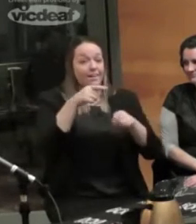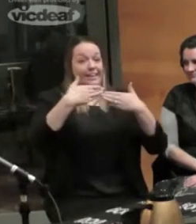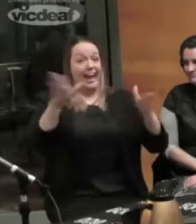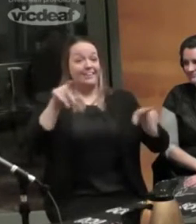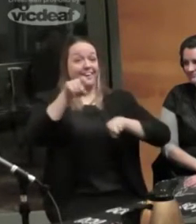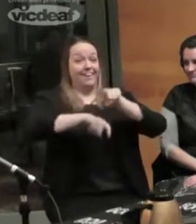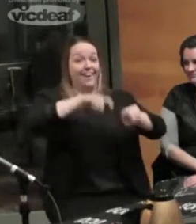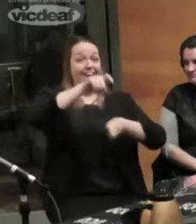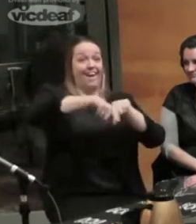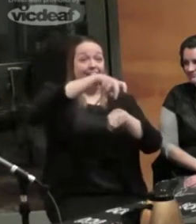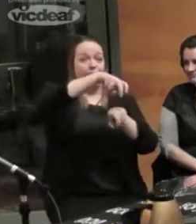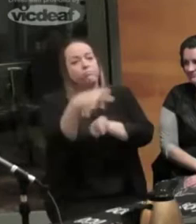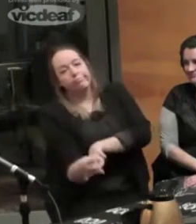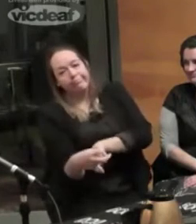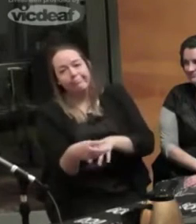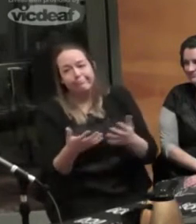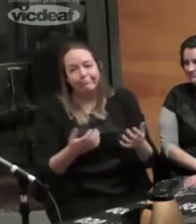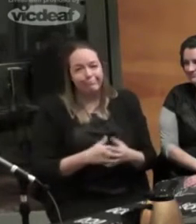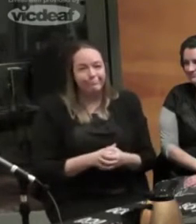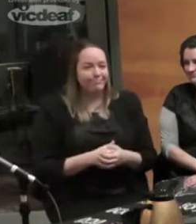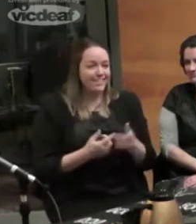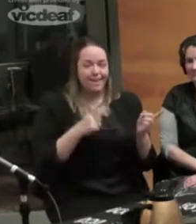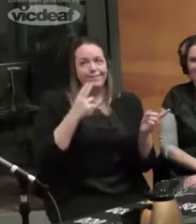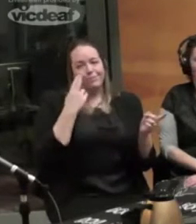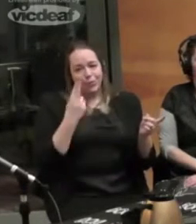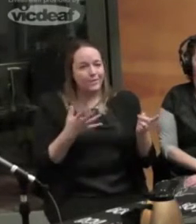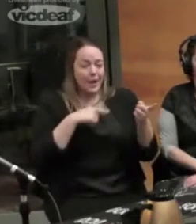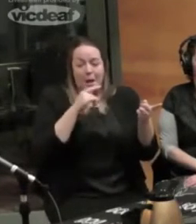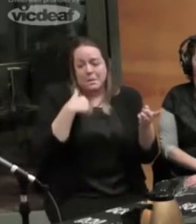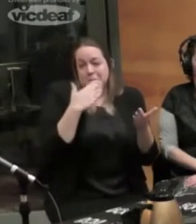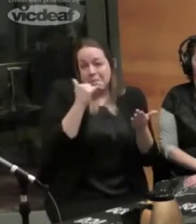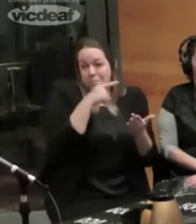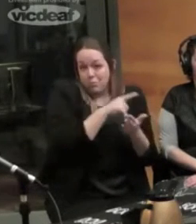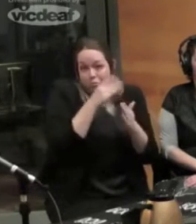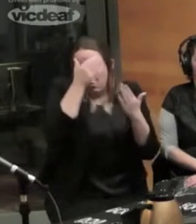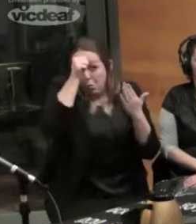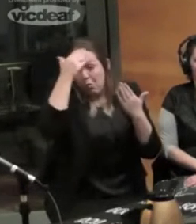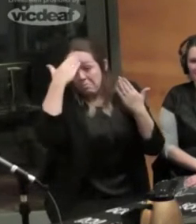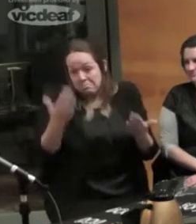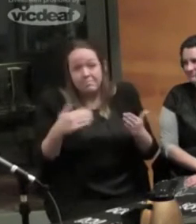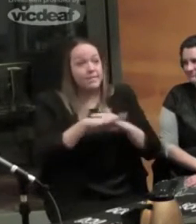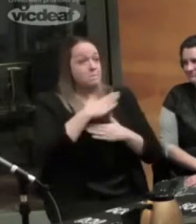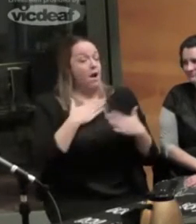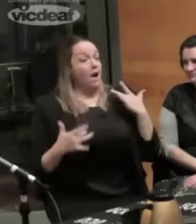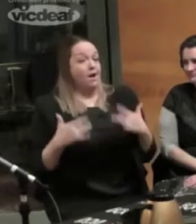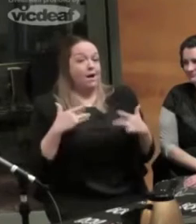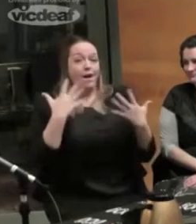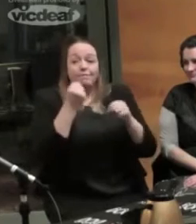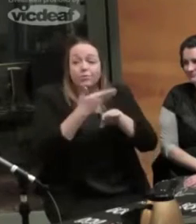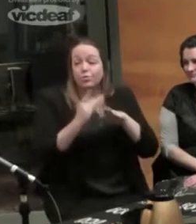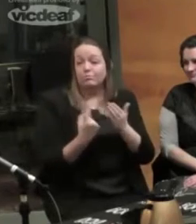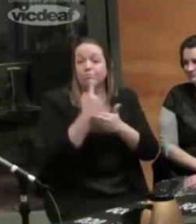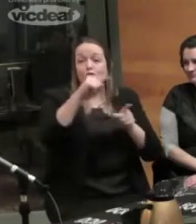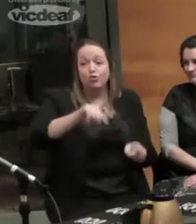fell down. Of course. And what, you know, I don't know if you do this. I bet you don't. But anything in my life where you've, like, there's a new challenge,